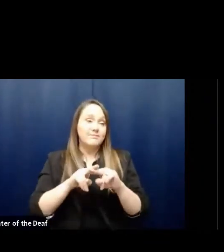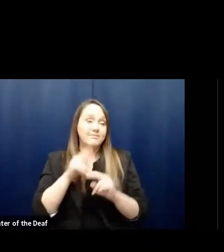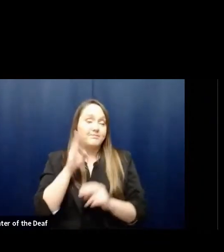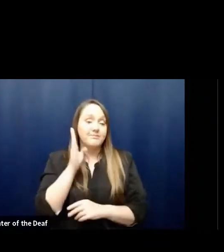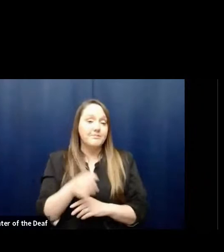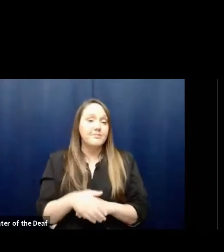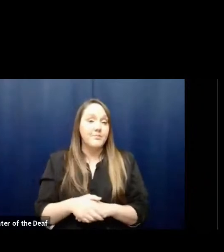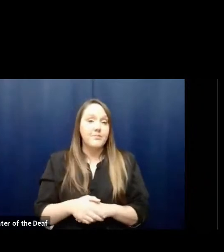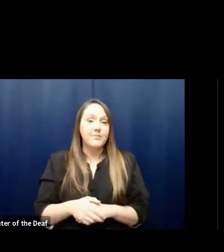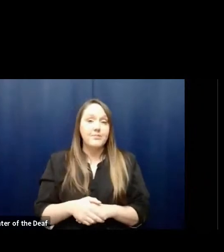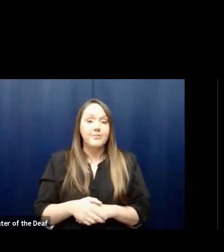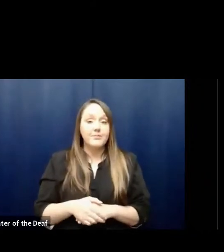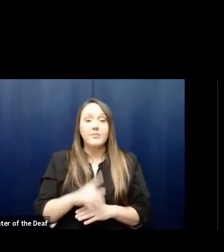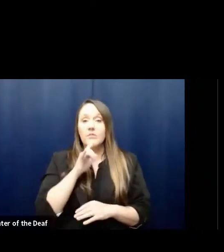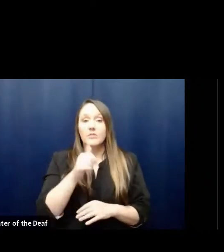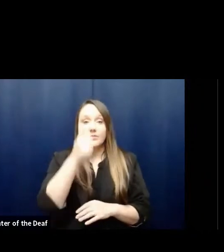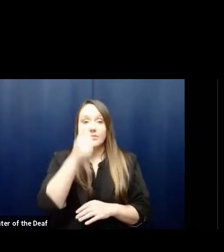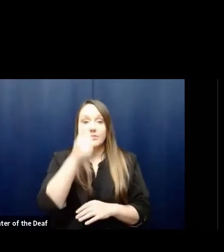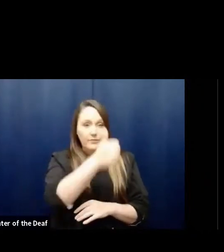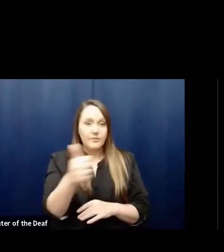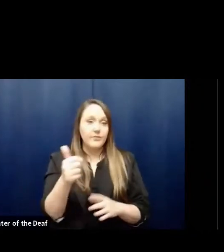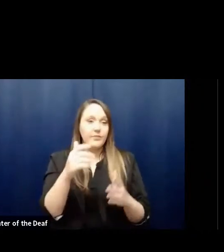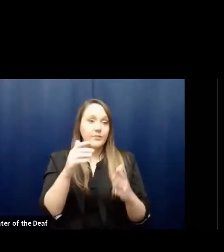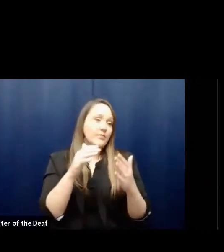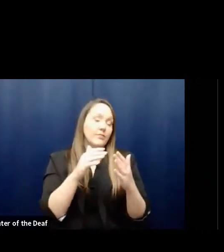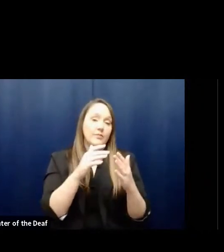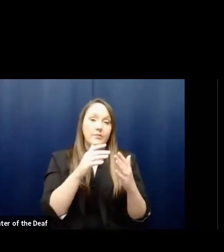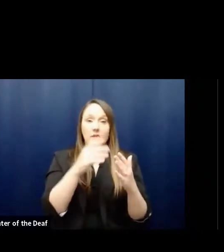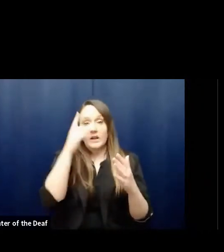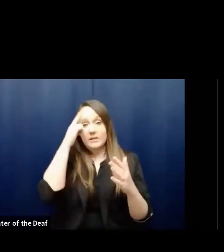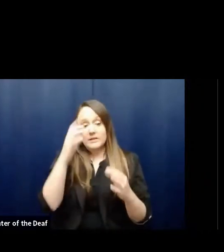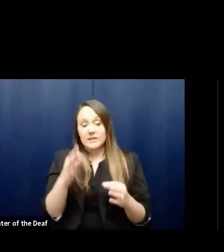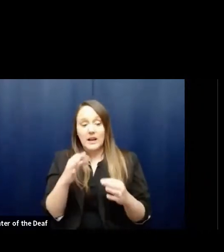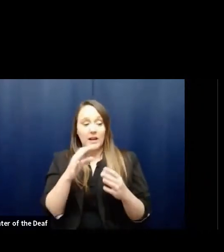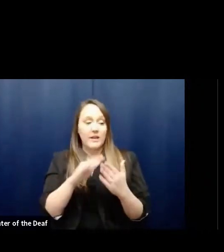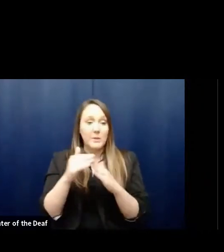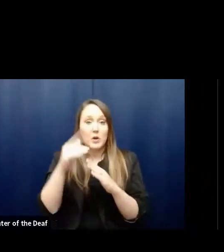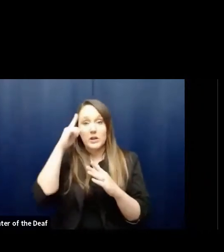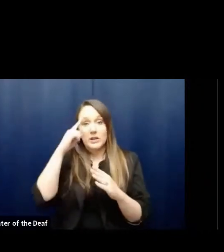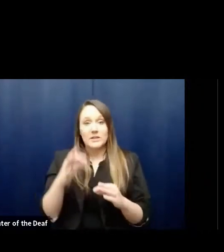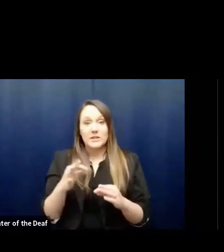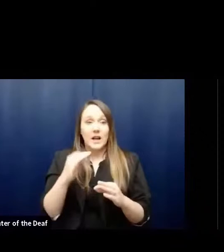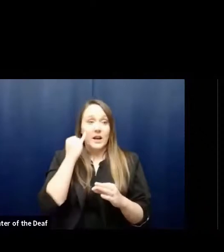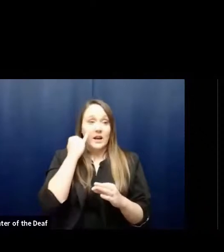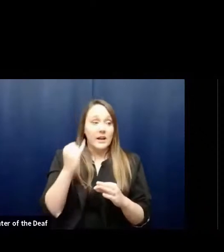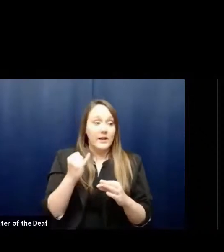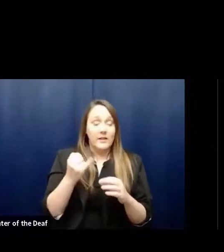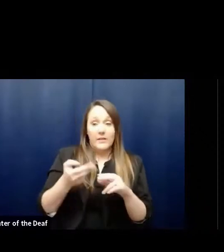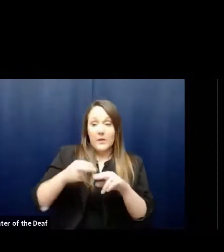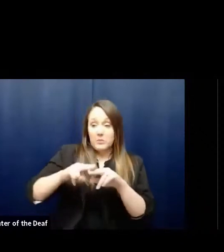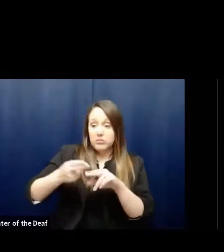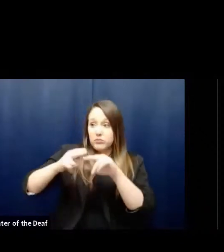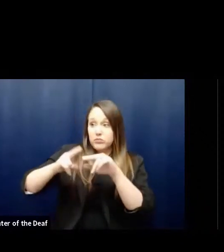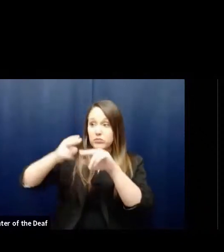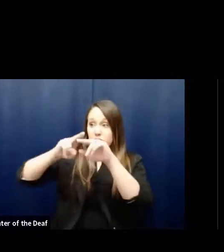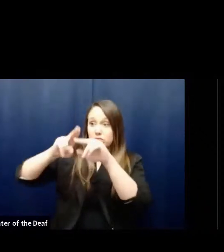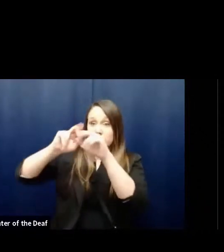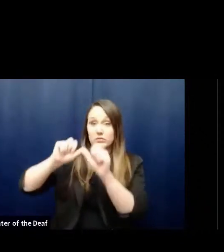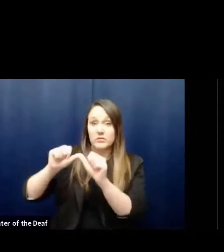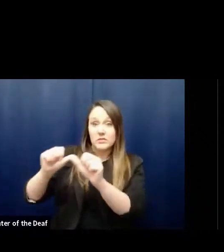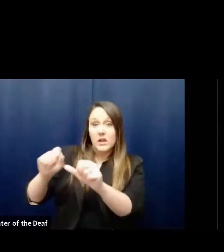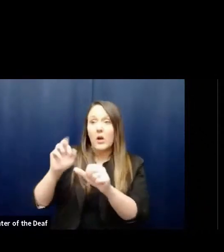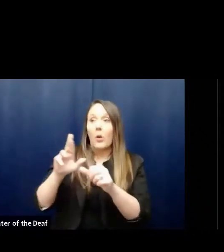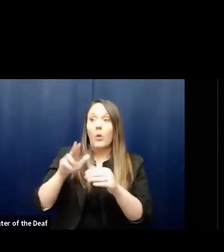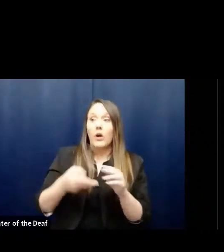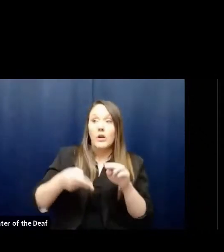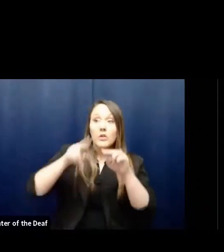And it's really up to the community to decide what that trajectory, does it continue to go up, or does it go up and, slow down? That